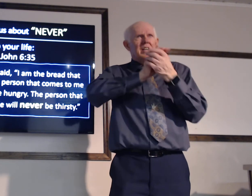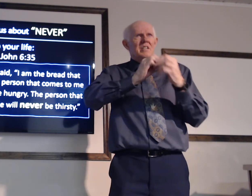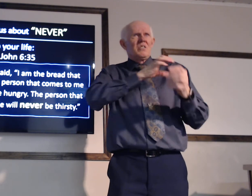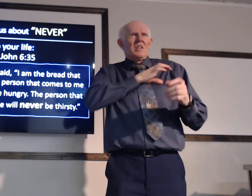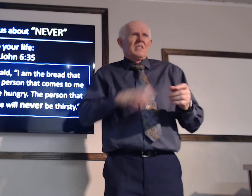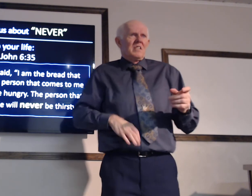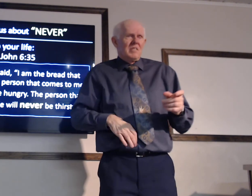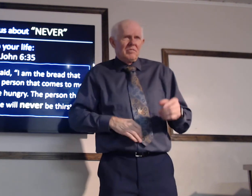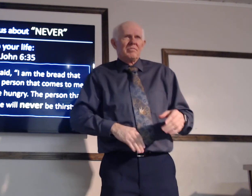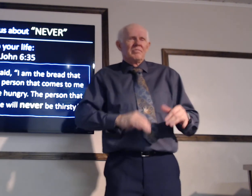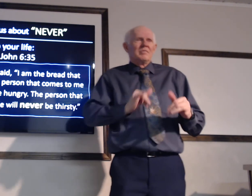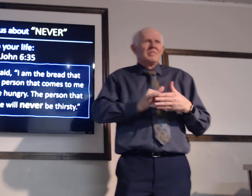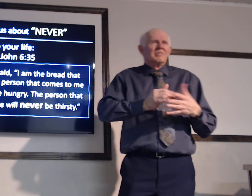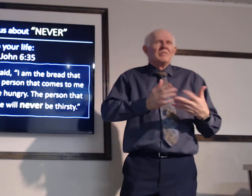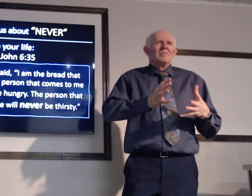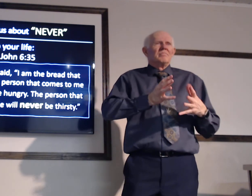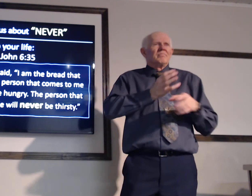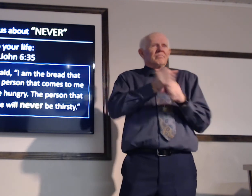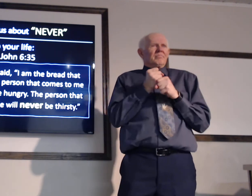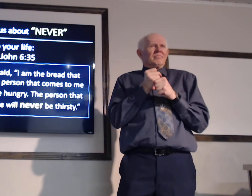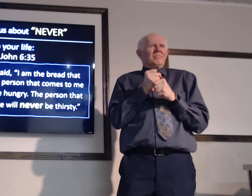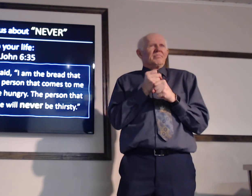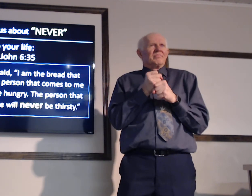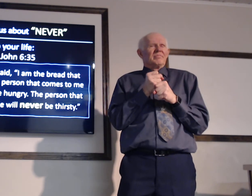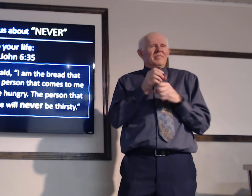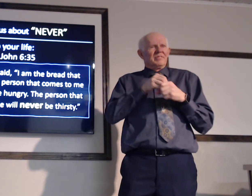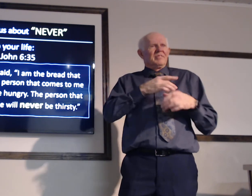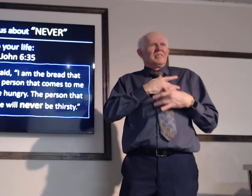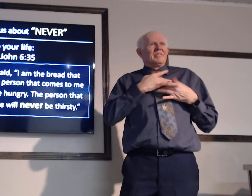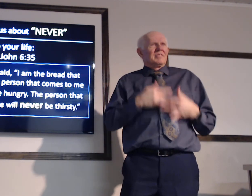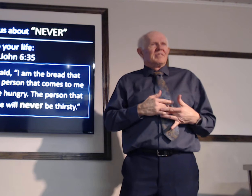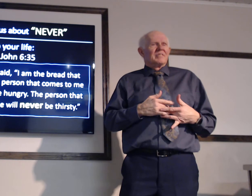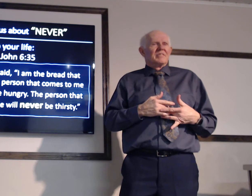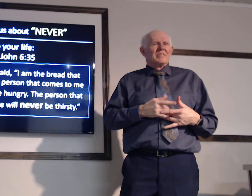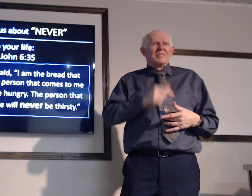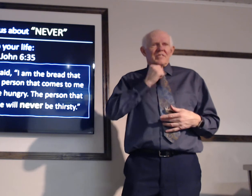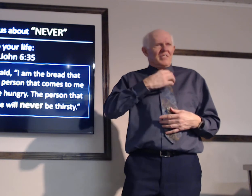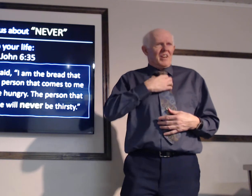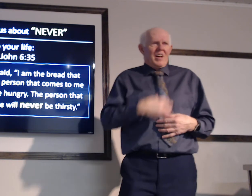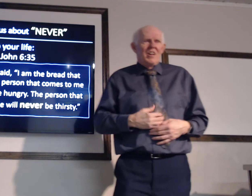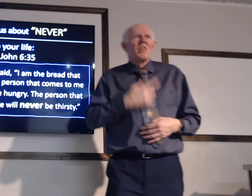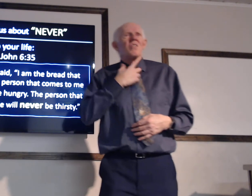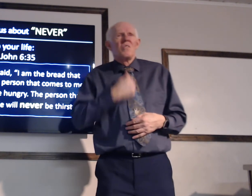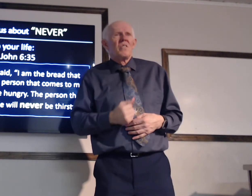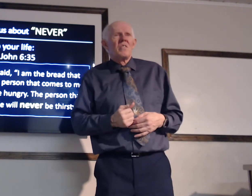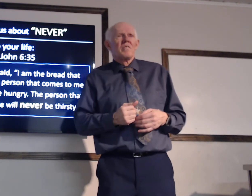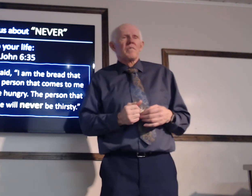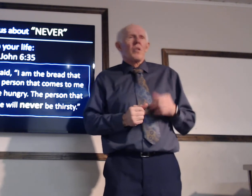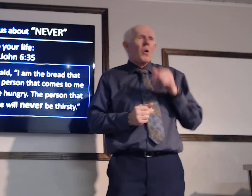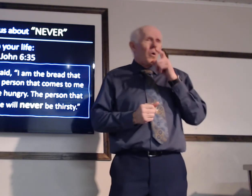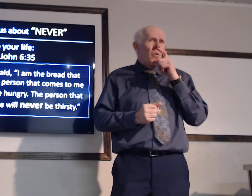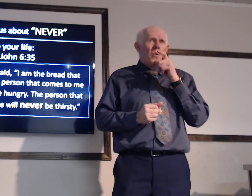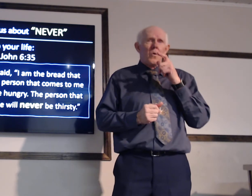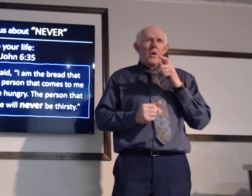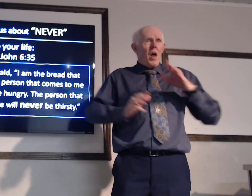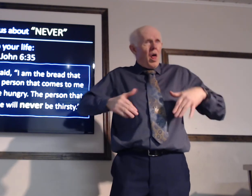your heart is the bread and water that we receive in our hearts, where we will never be hungry and thirsty.